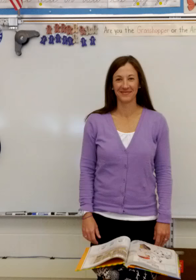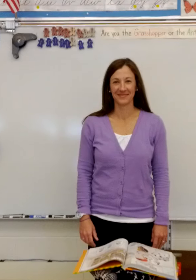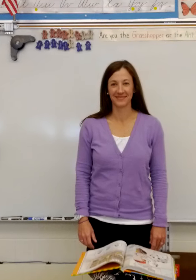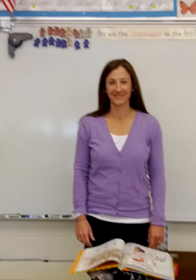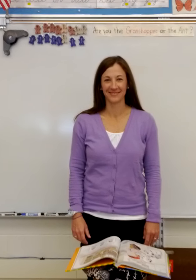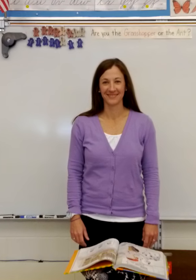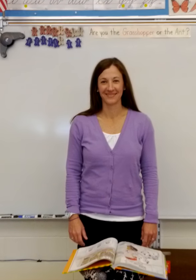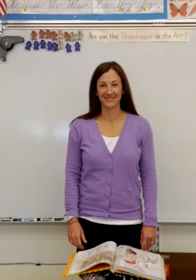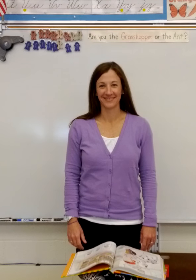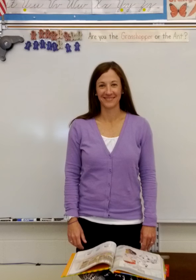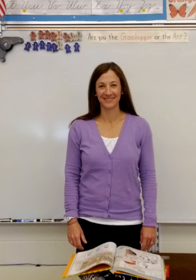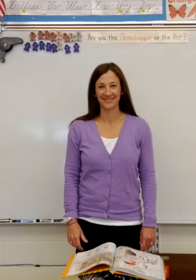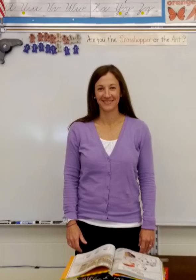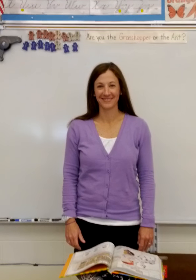the button.